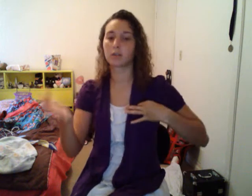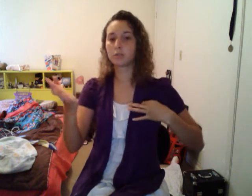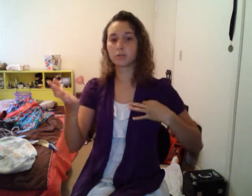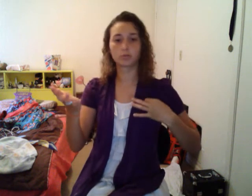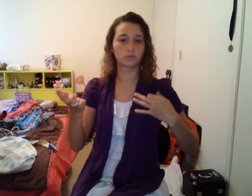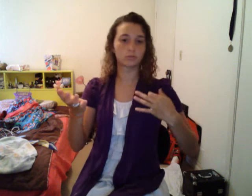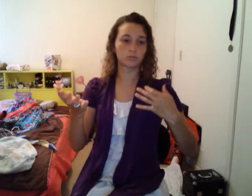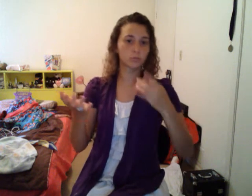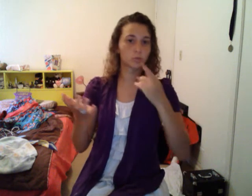reason?